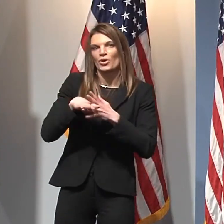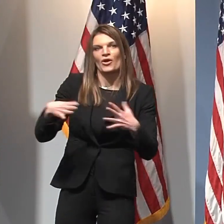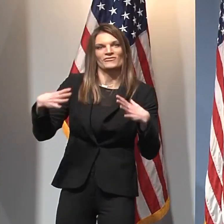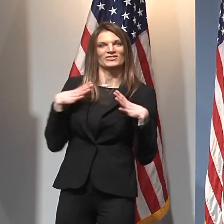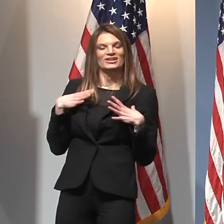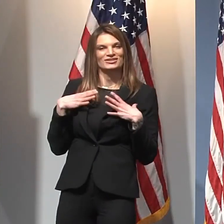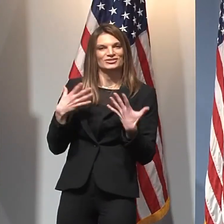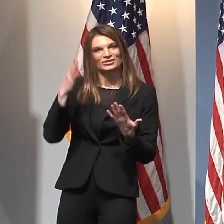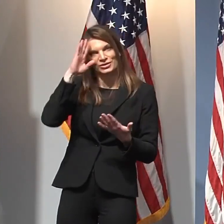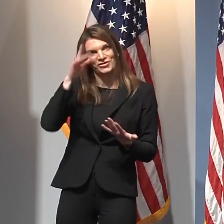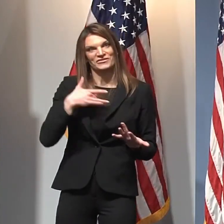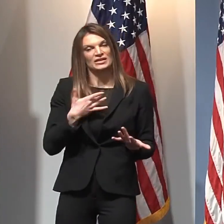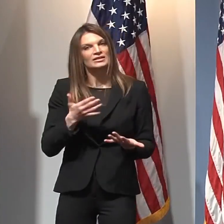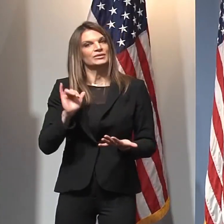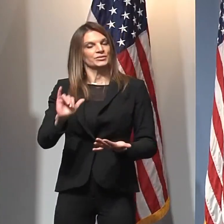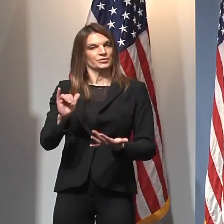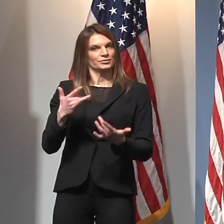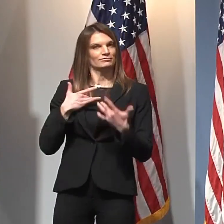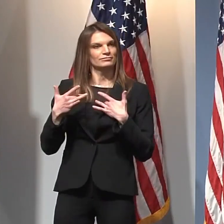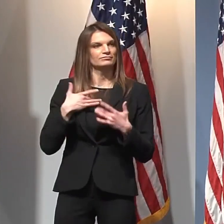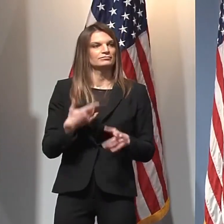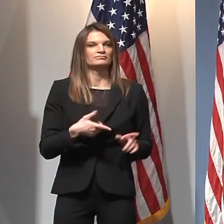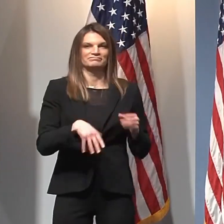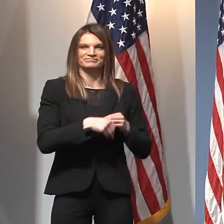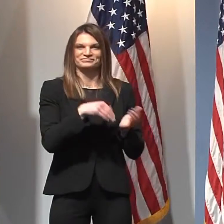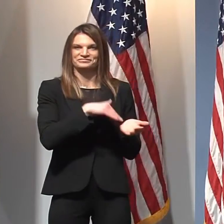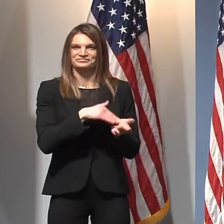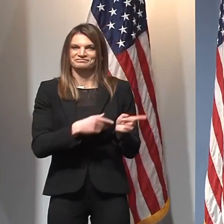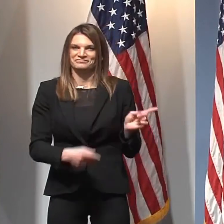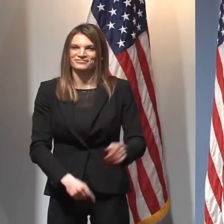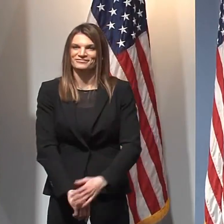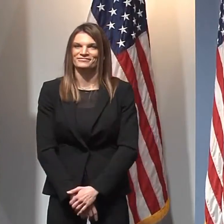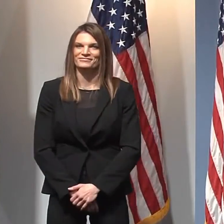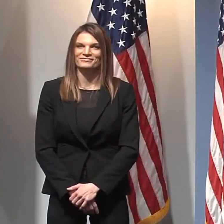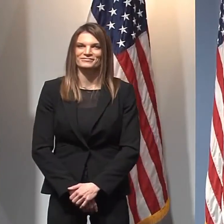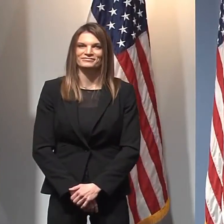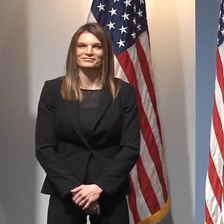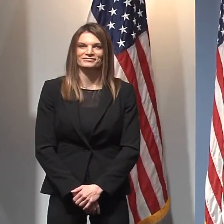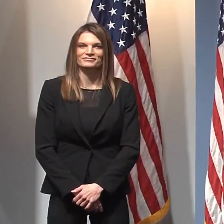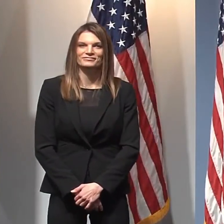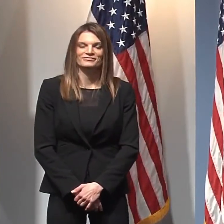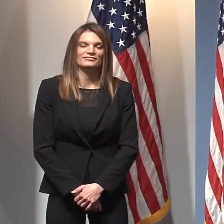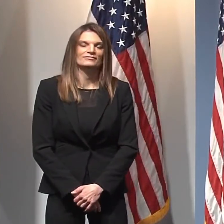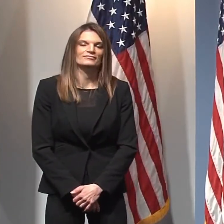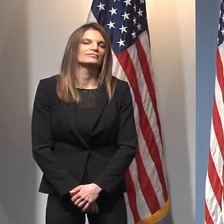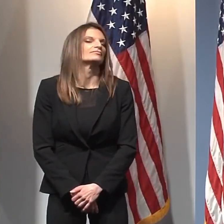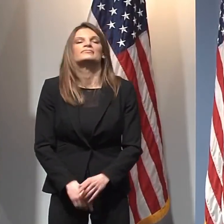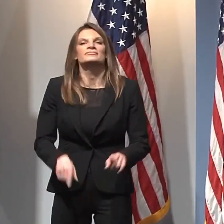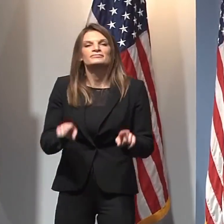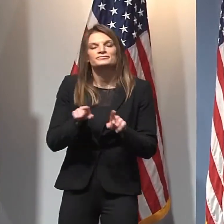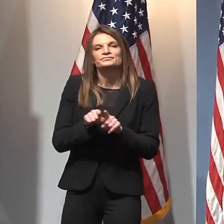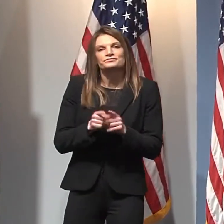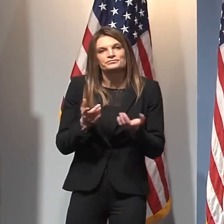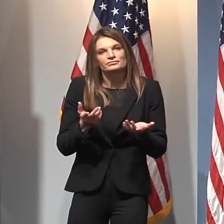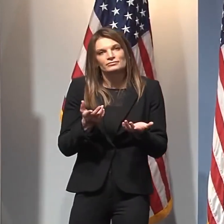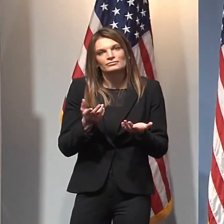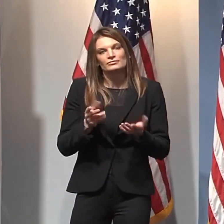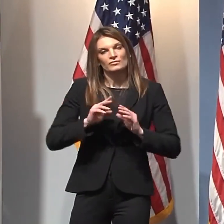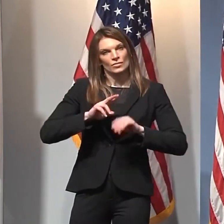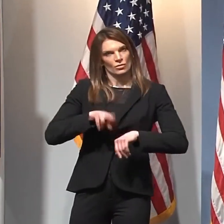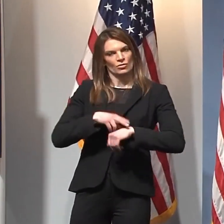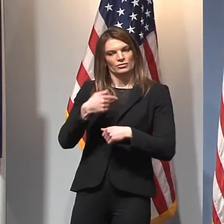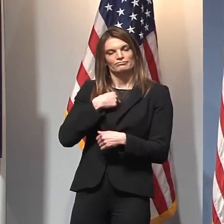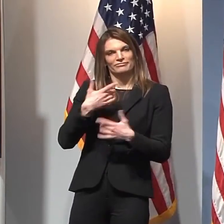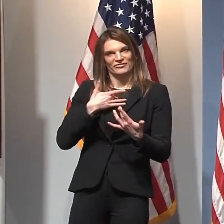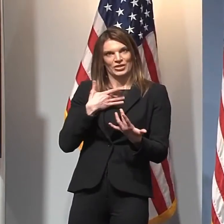us all. Want to add anything, Dr. J? Okay. Yeah, I'd also say we obviously are very concerned about spring